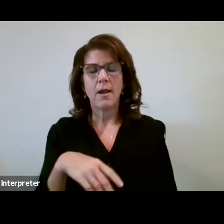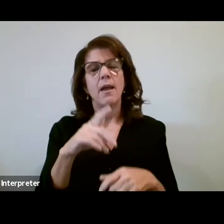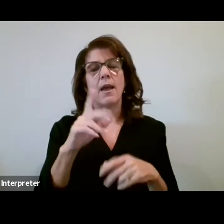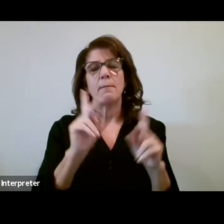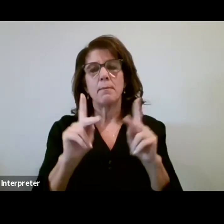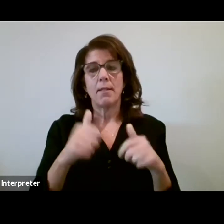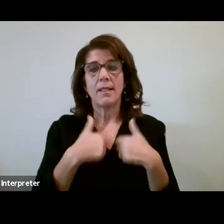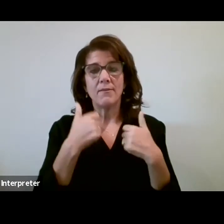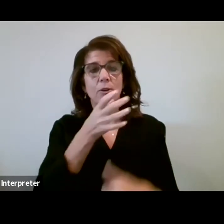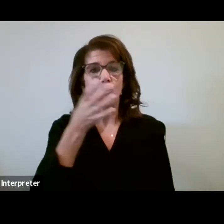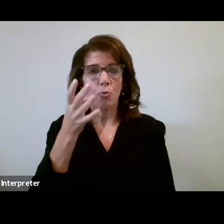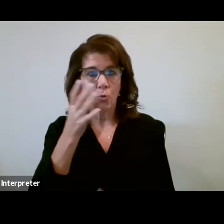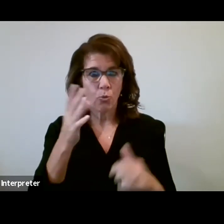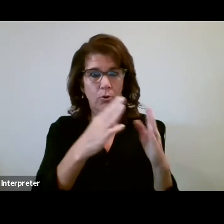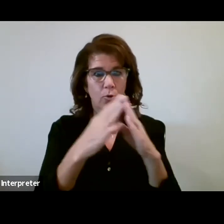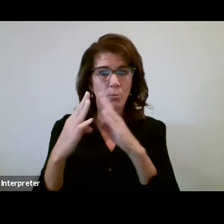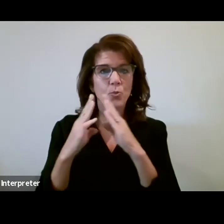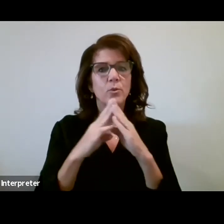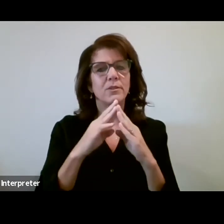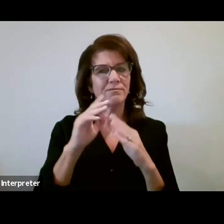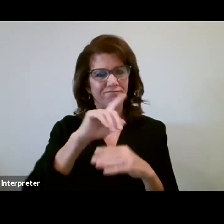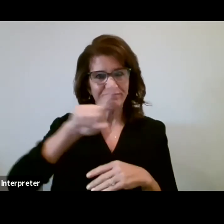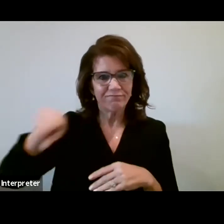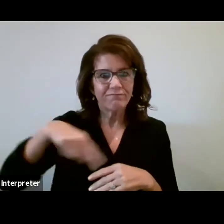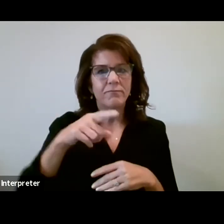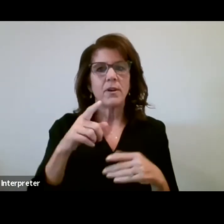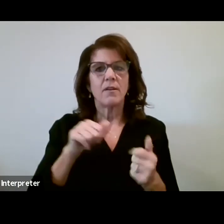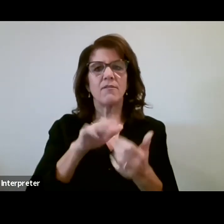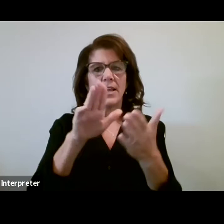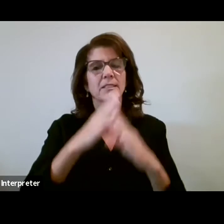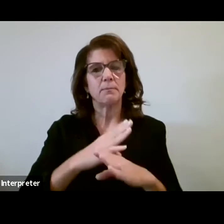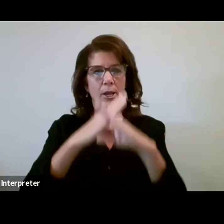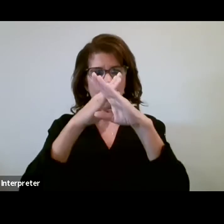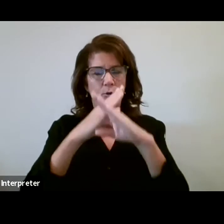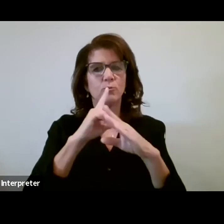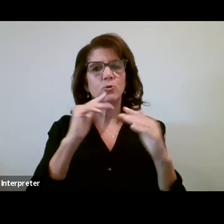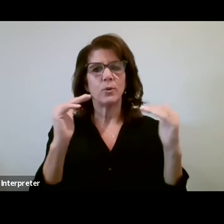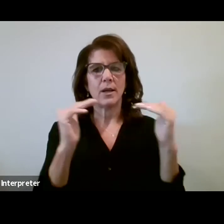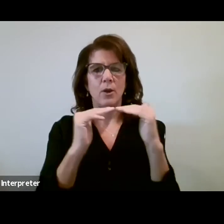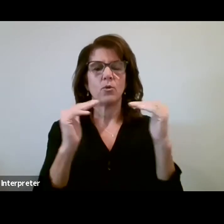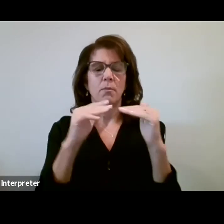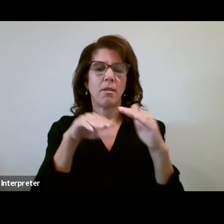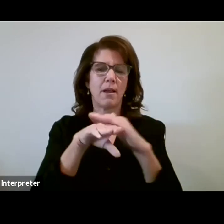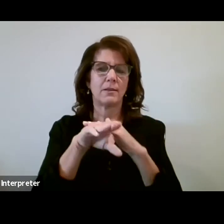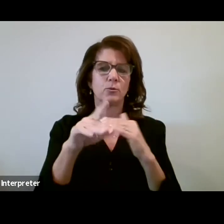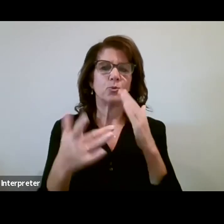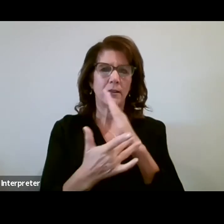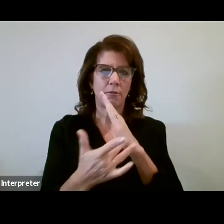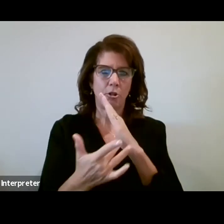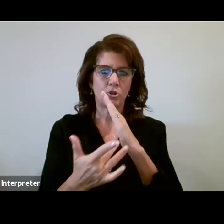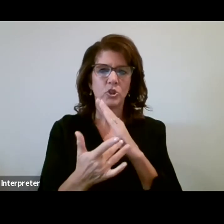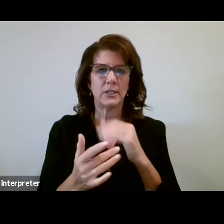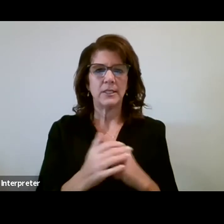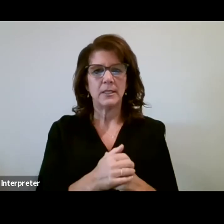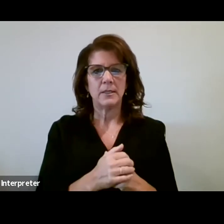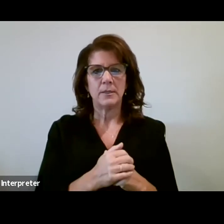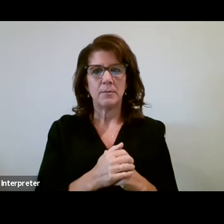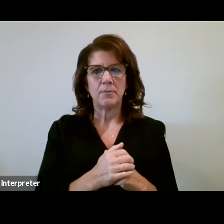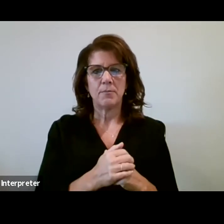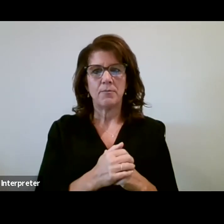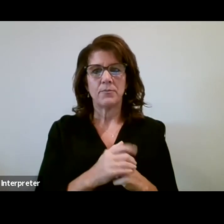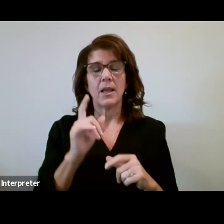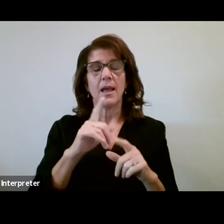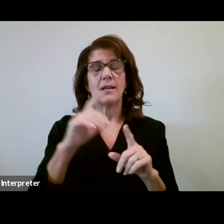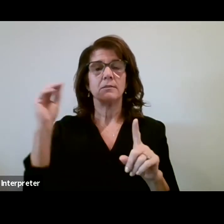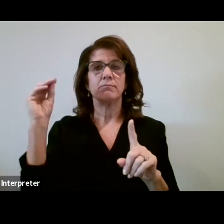living in rural communities all face cumulative barriers to equitable access to technology. As illuminated